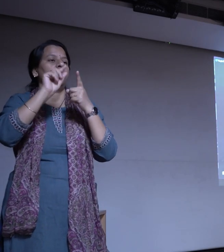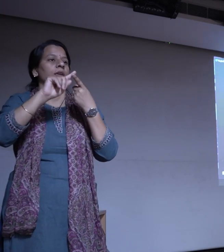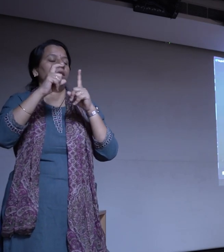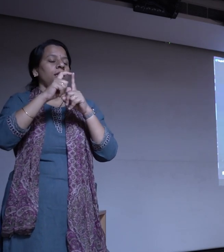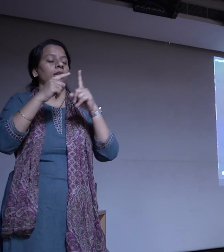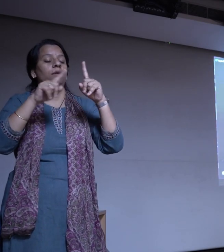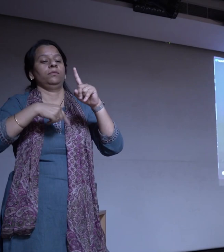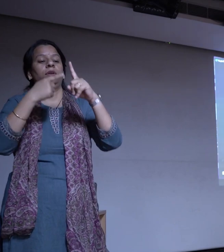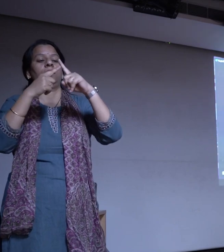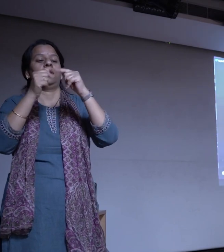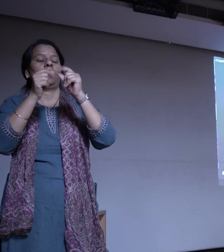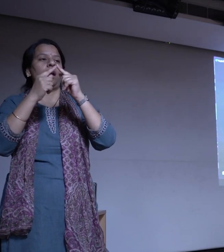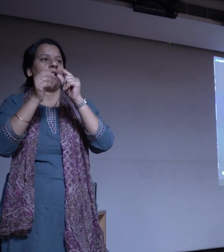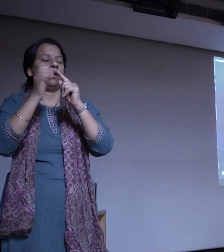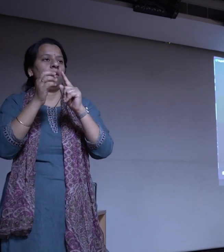or